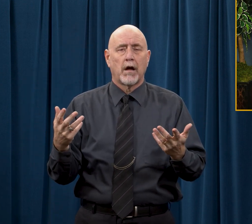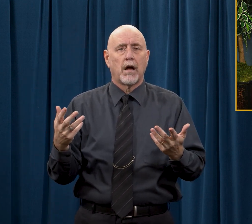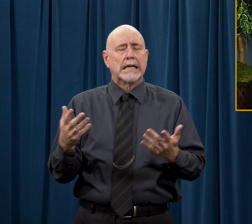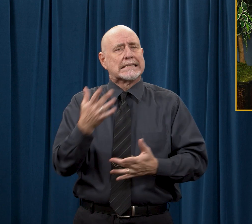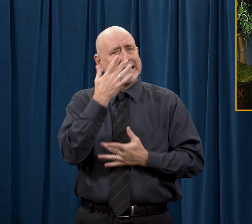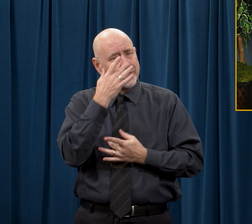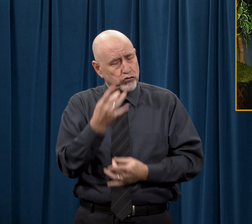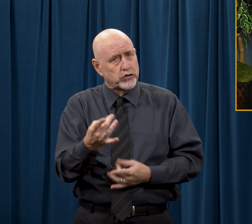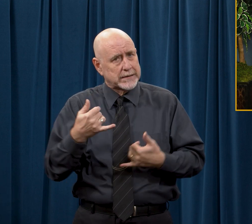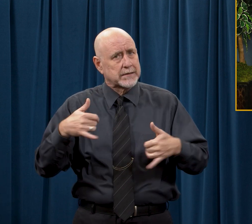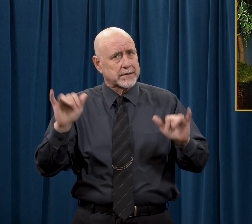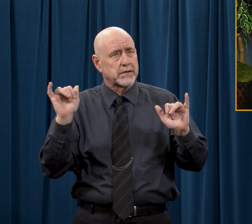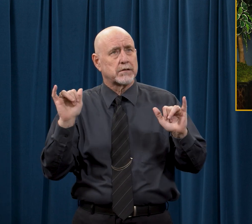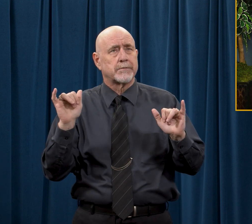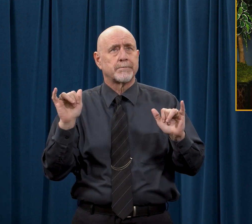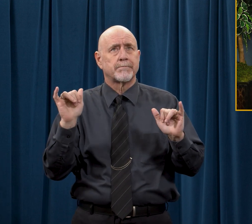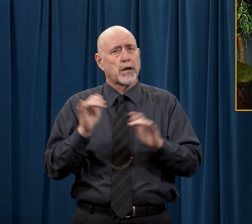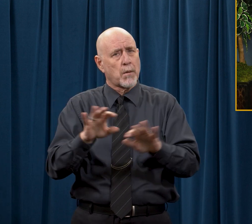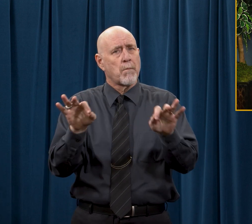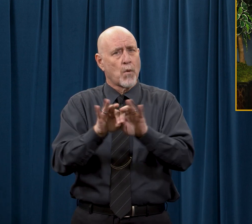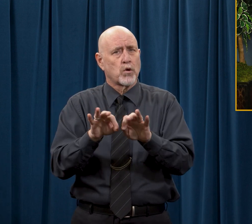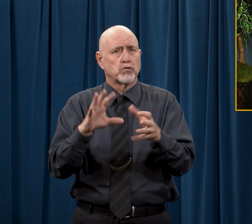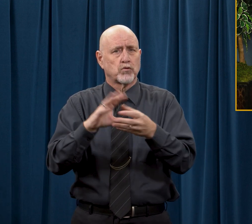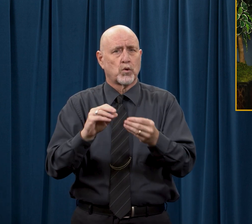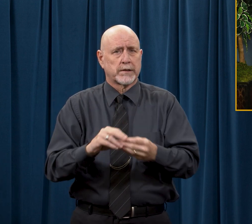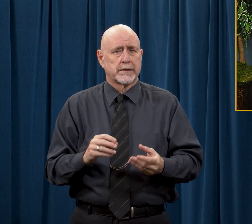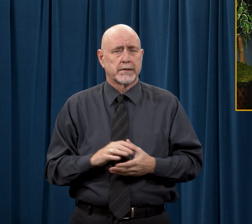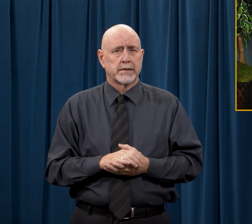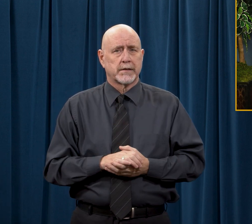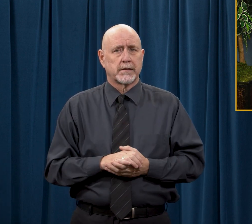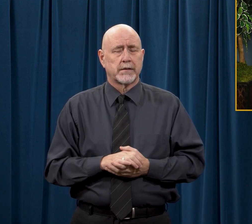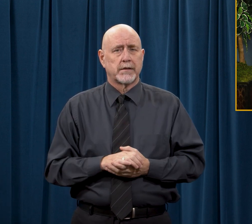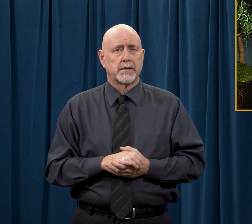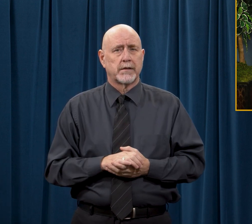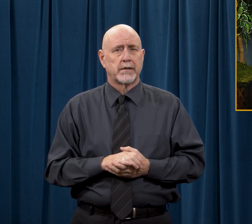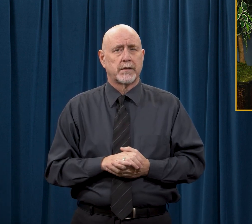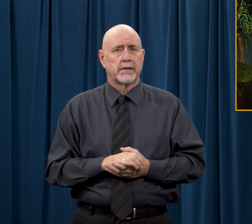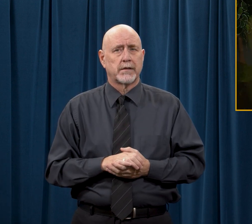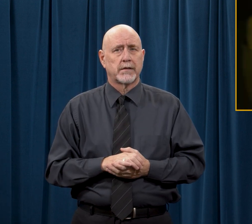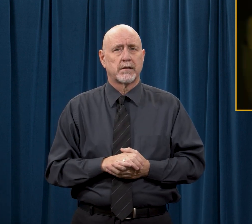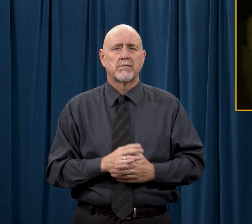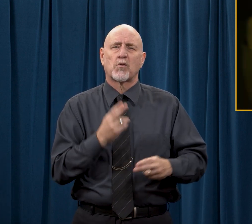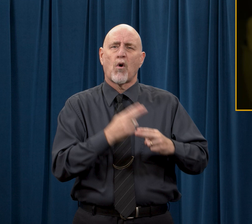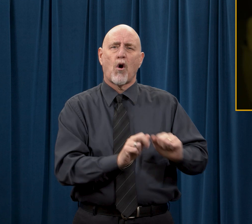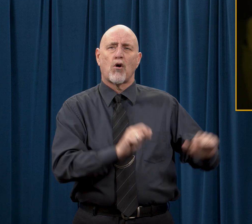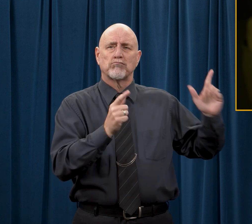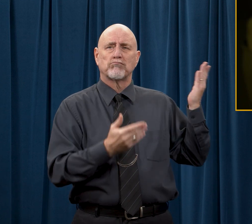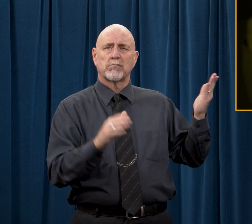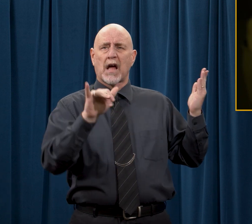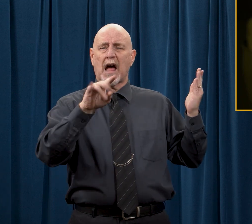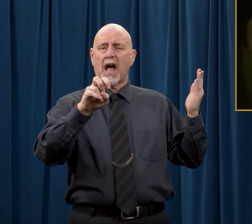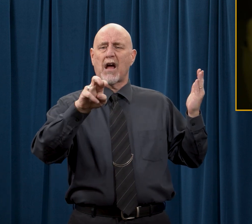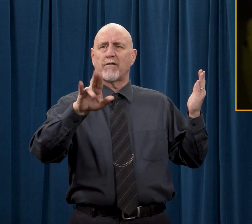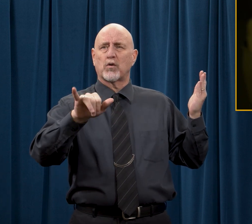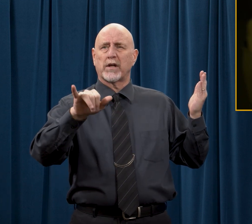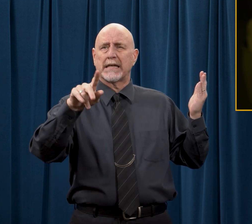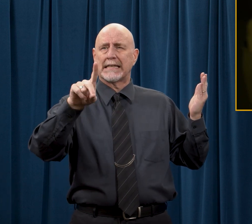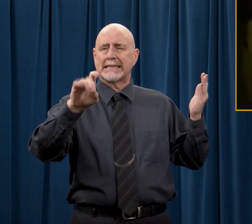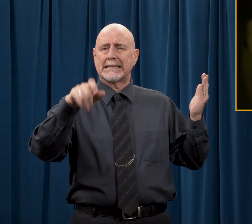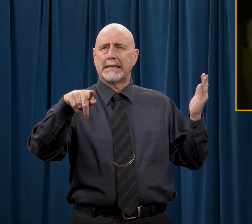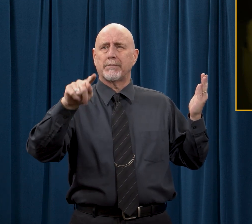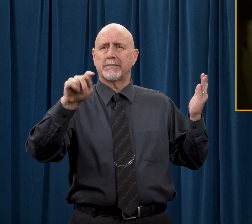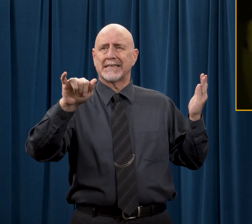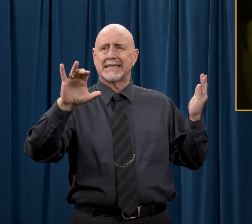It is, however, an interesting and an important story. This is what is known as